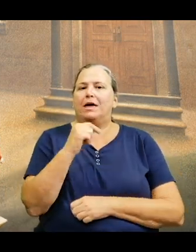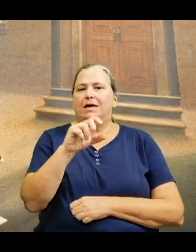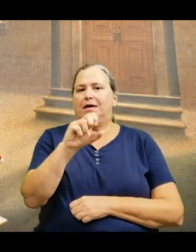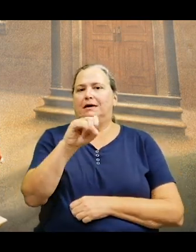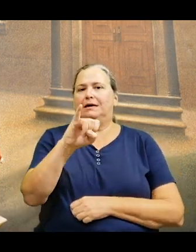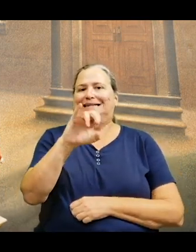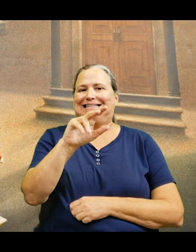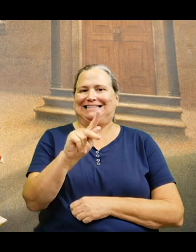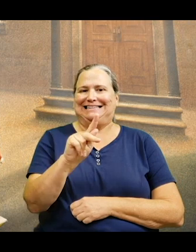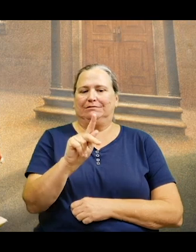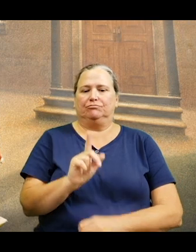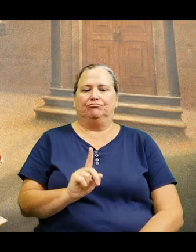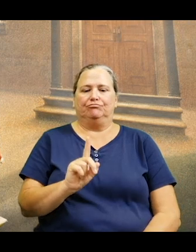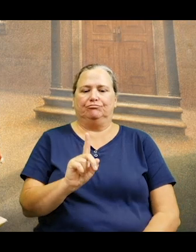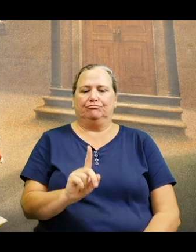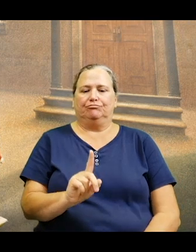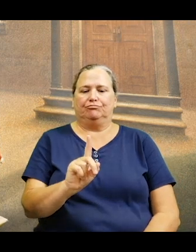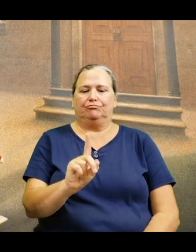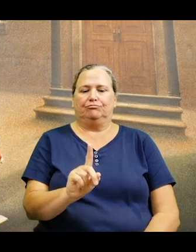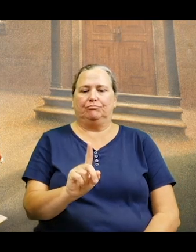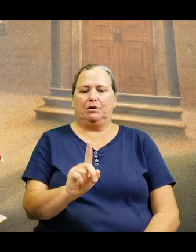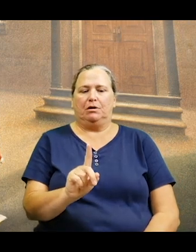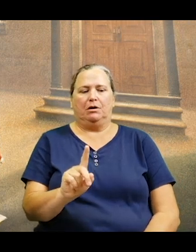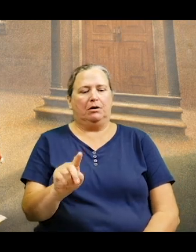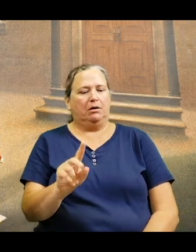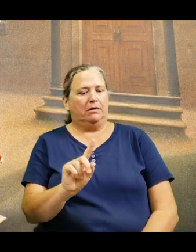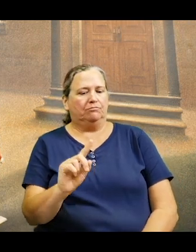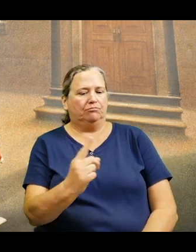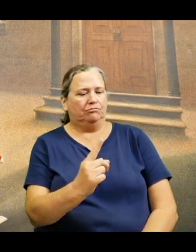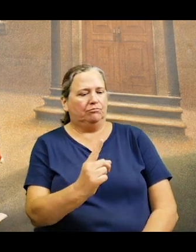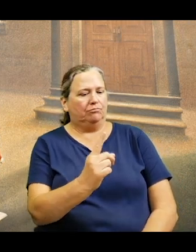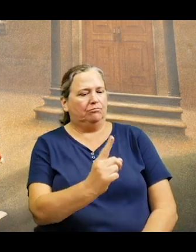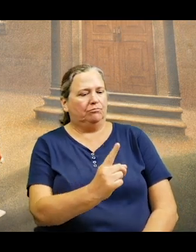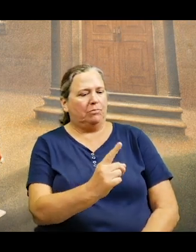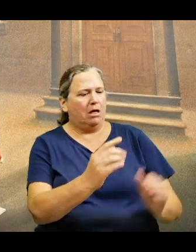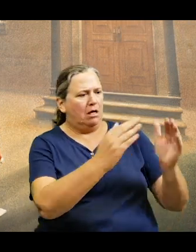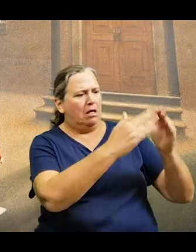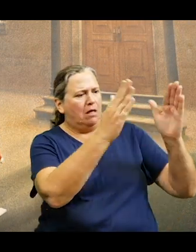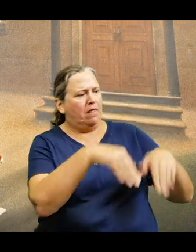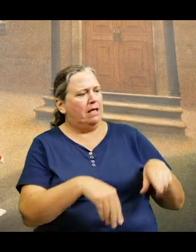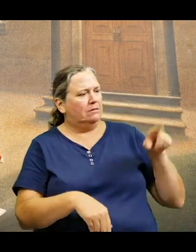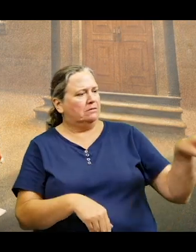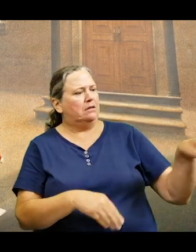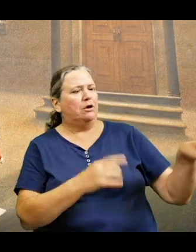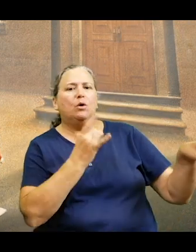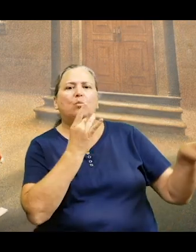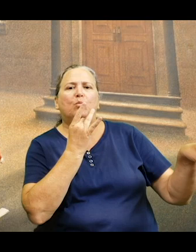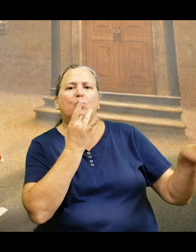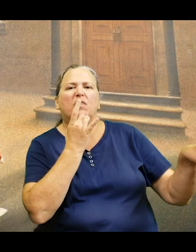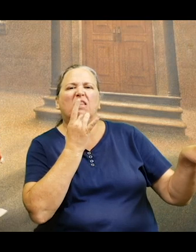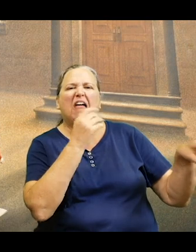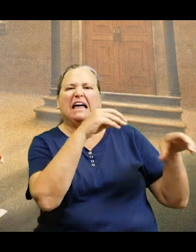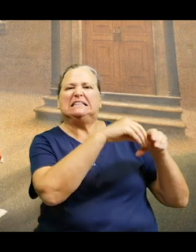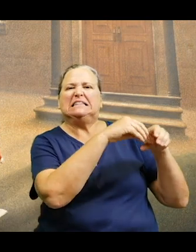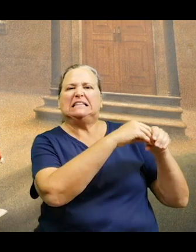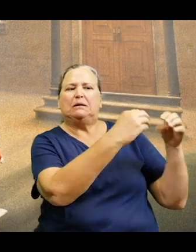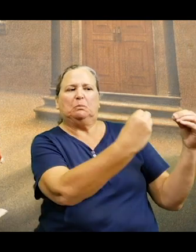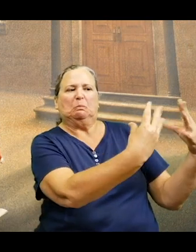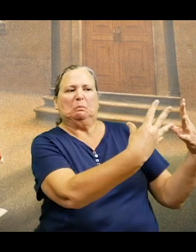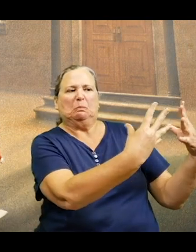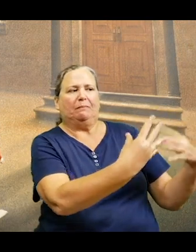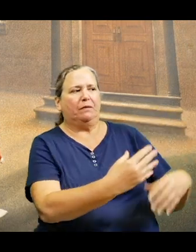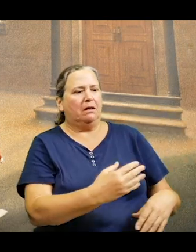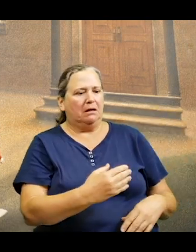turned onto a path that led up to a house with lighted windows. I know this house, thought Edward. This is